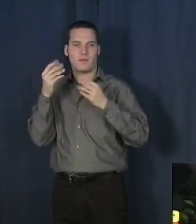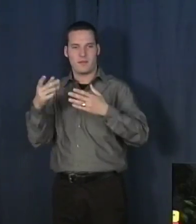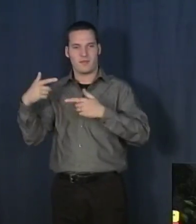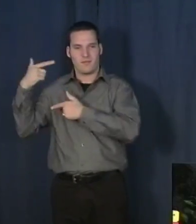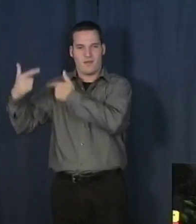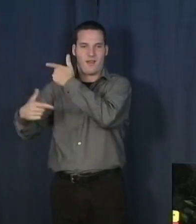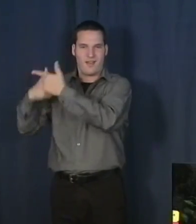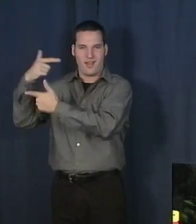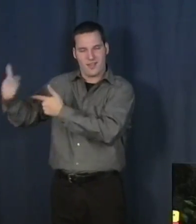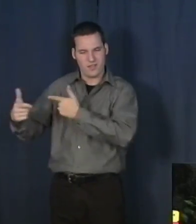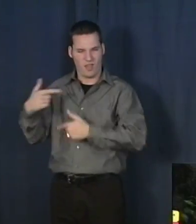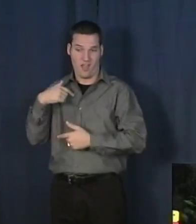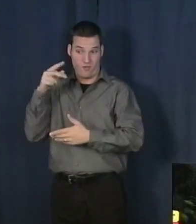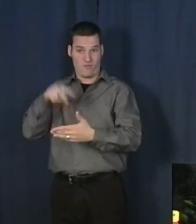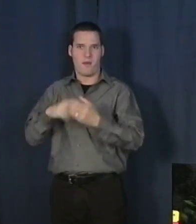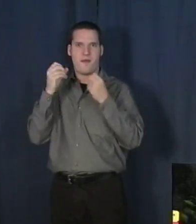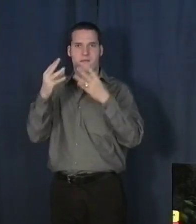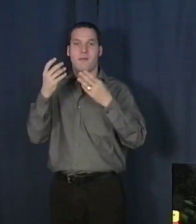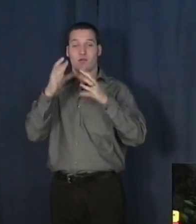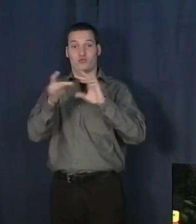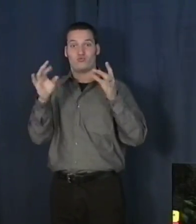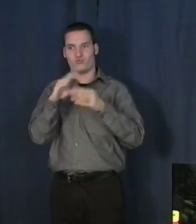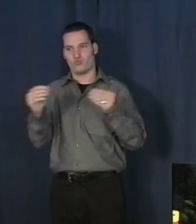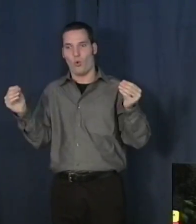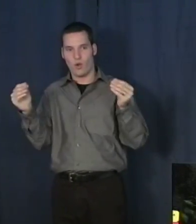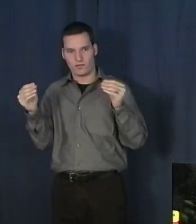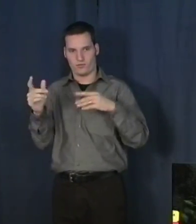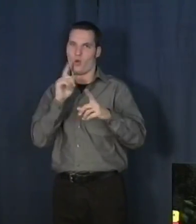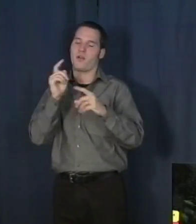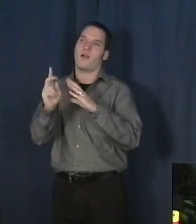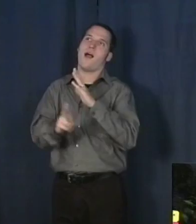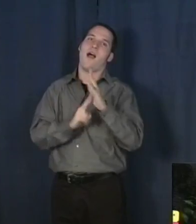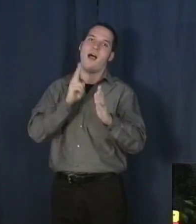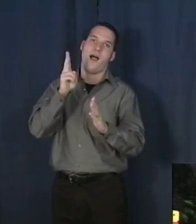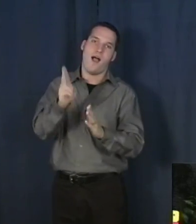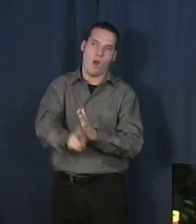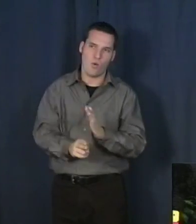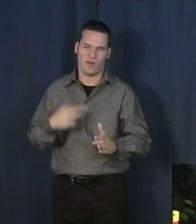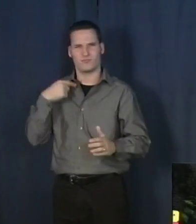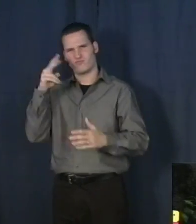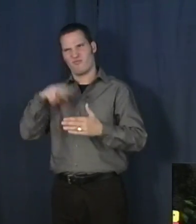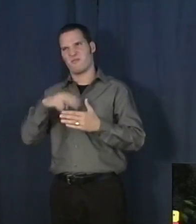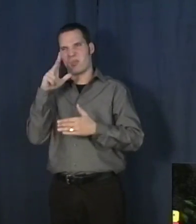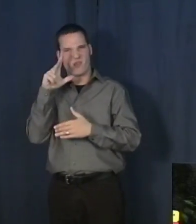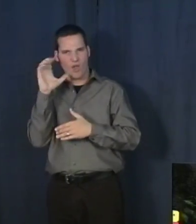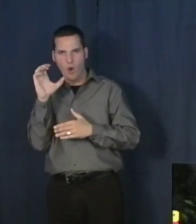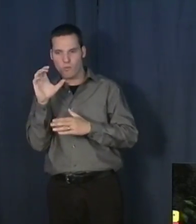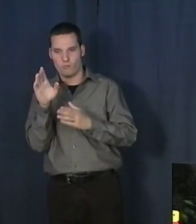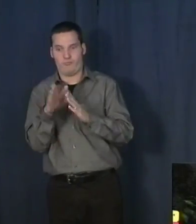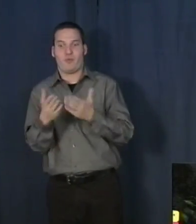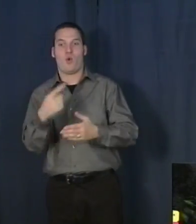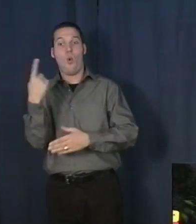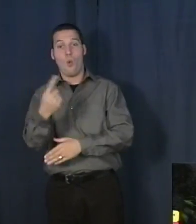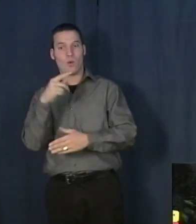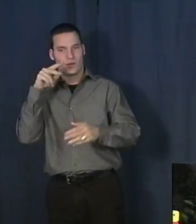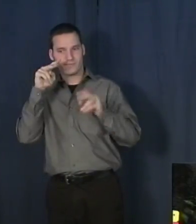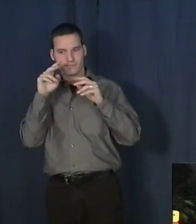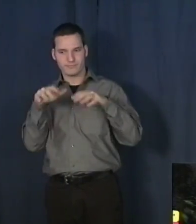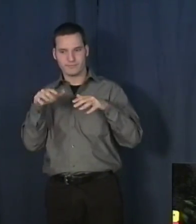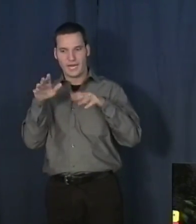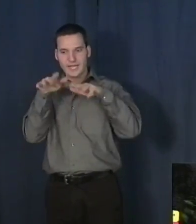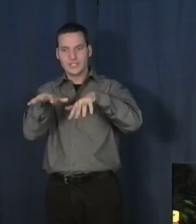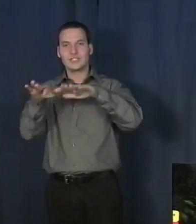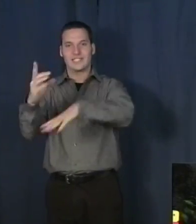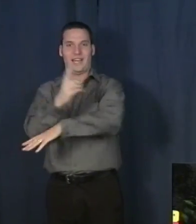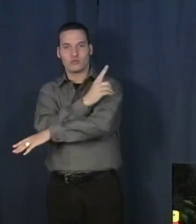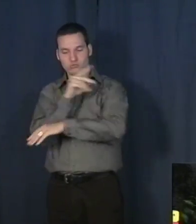Many, many legends of sea monsters exist. I have read so many stories, we can talk for hours on this. I won't, but I've read, I'm sure, 300 books just on the sea monster sightings